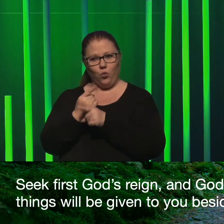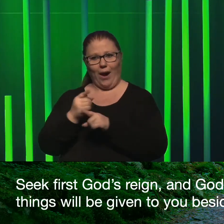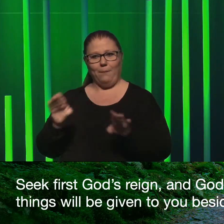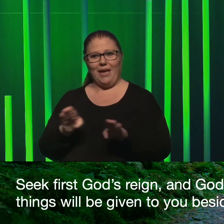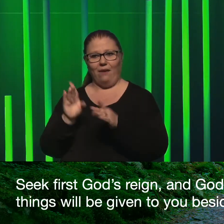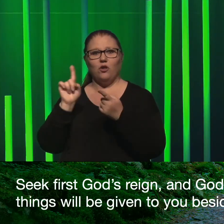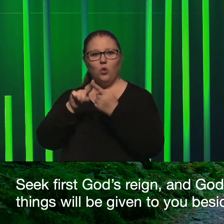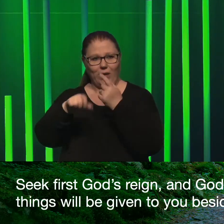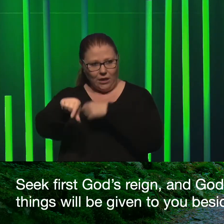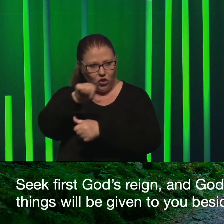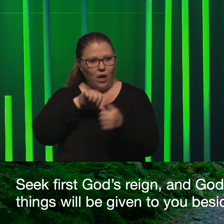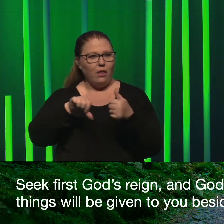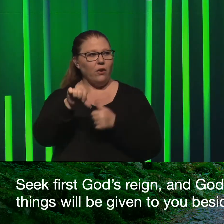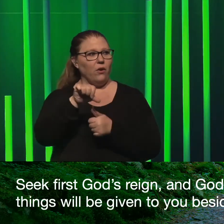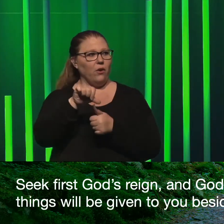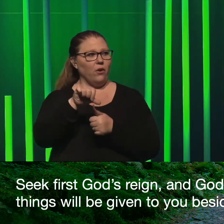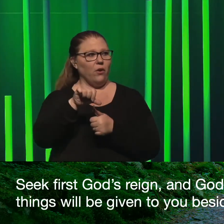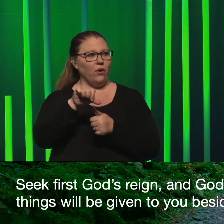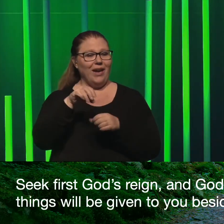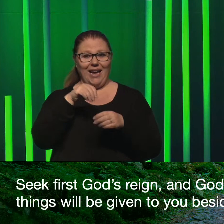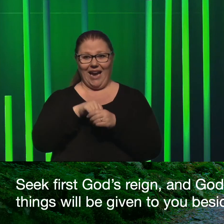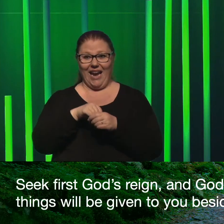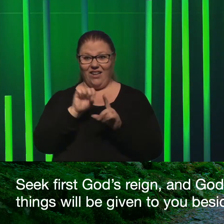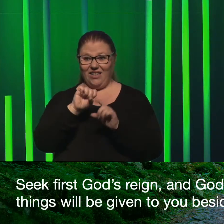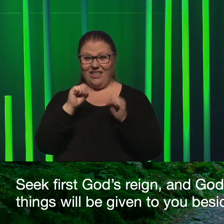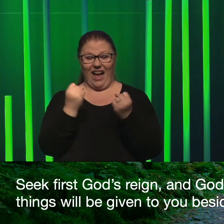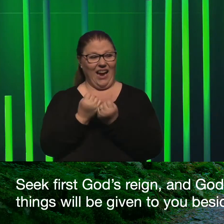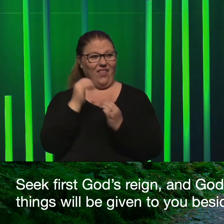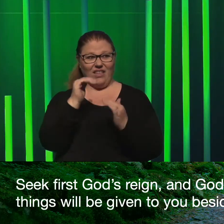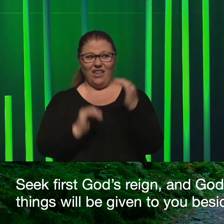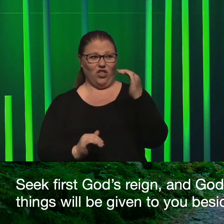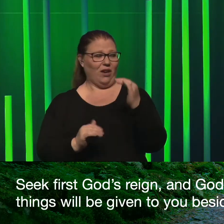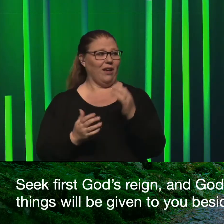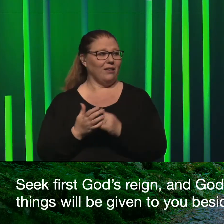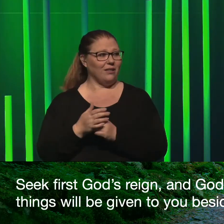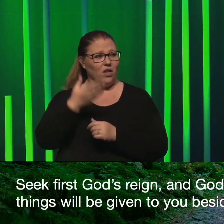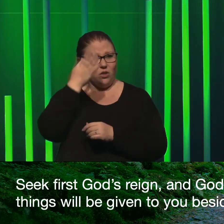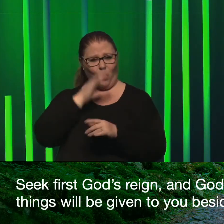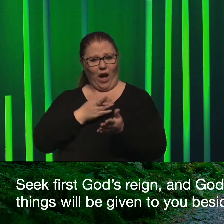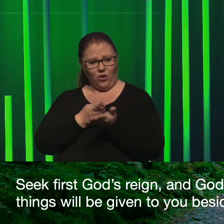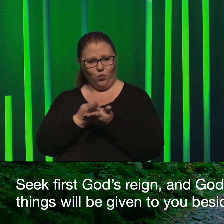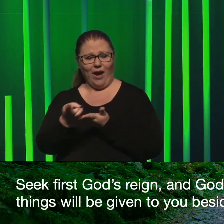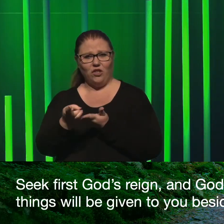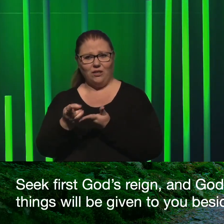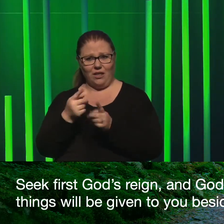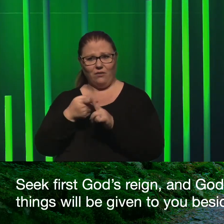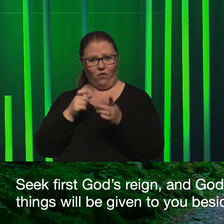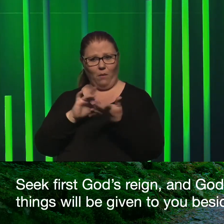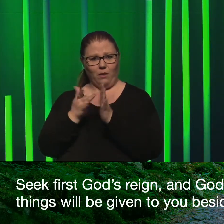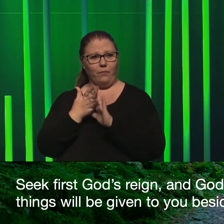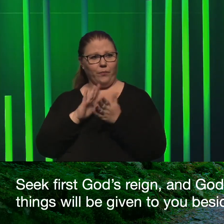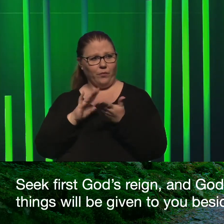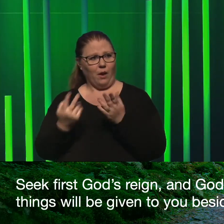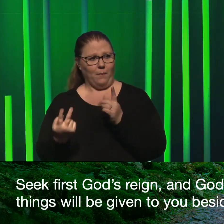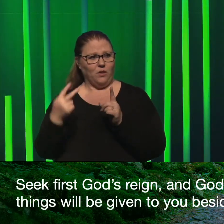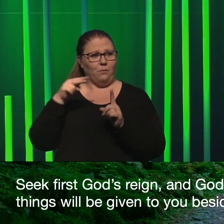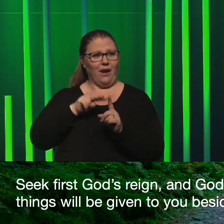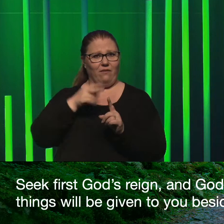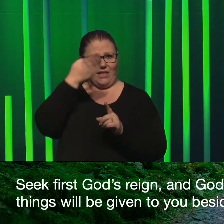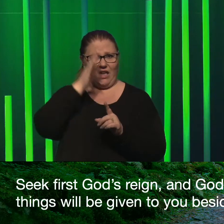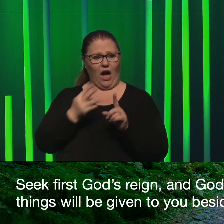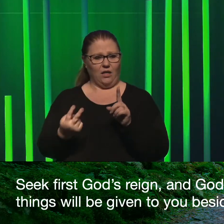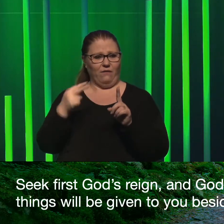towards one another in an unjust society. So God's righteousness, from a scriptural perspective, is generally about God's view of justice in the